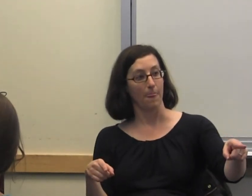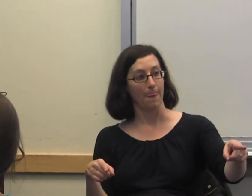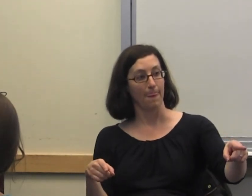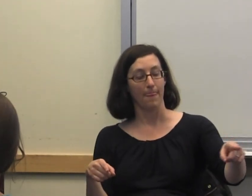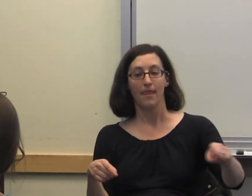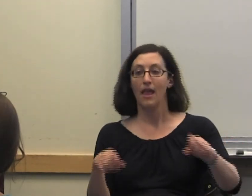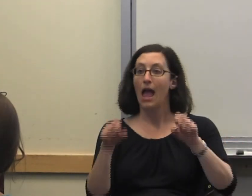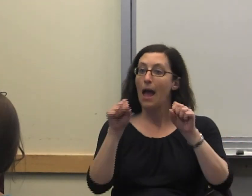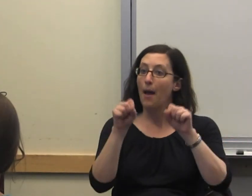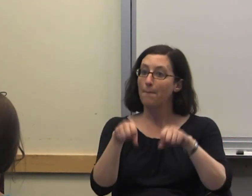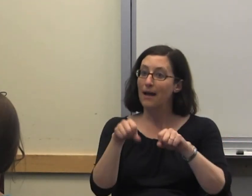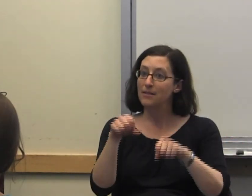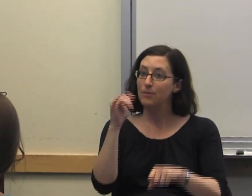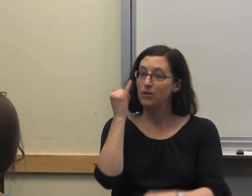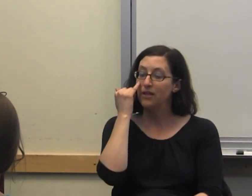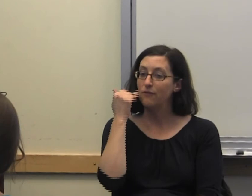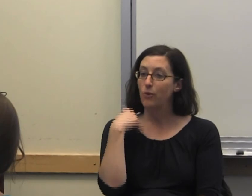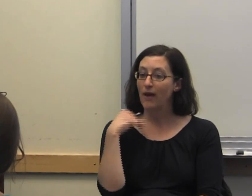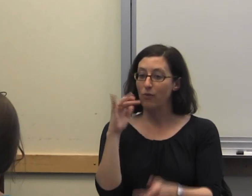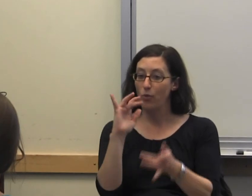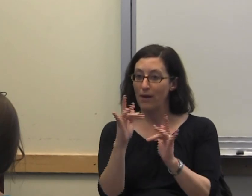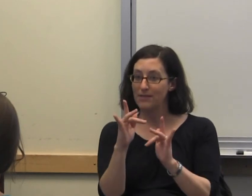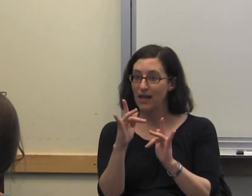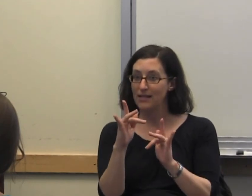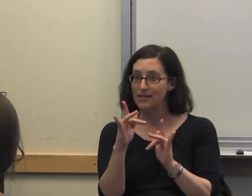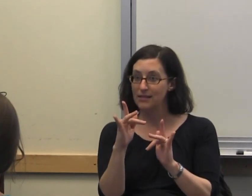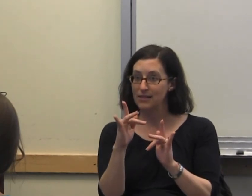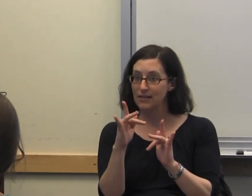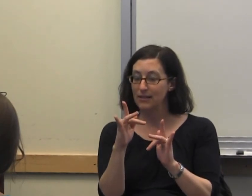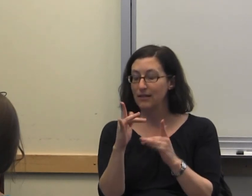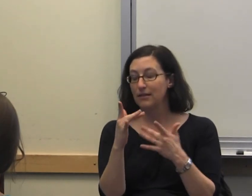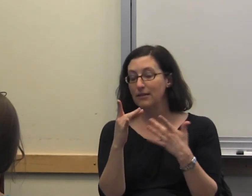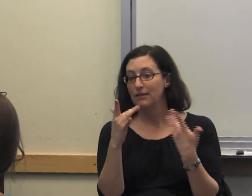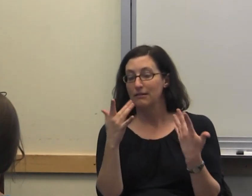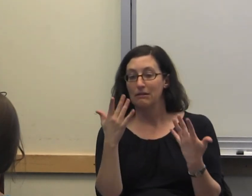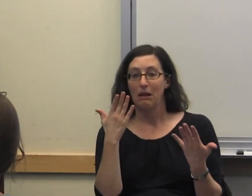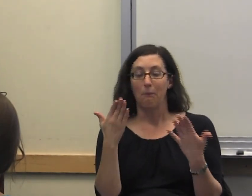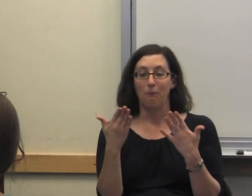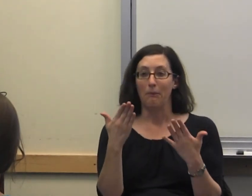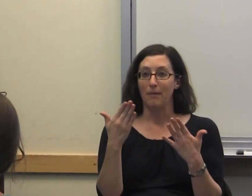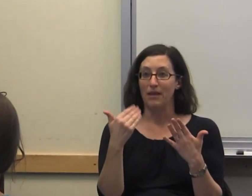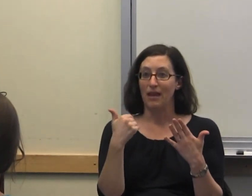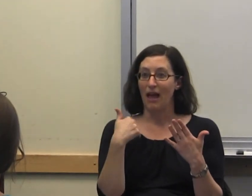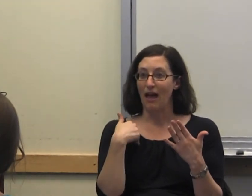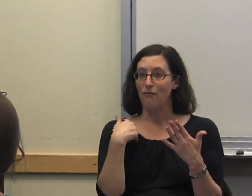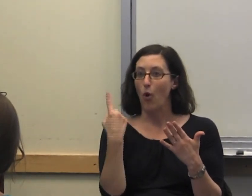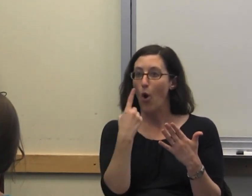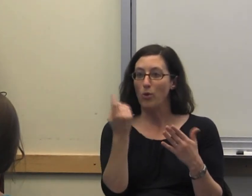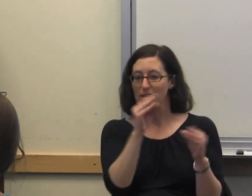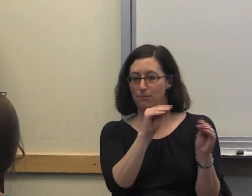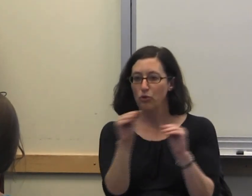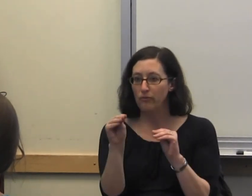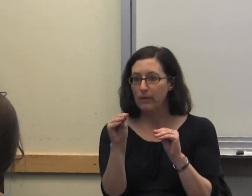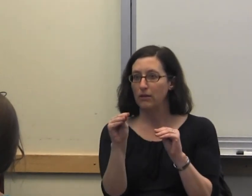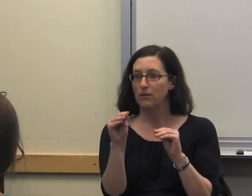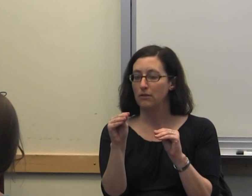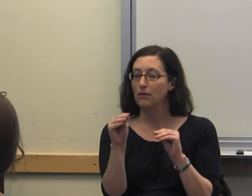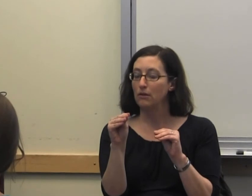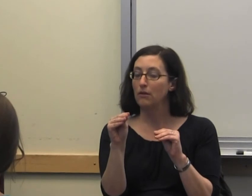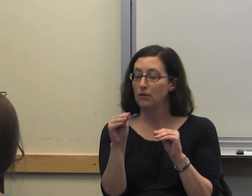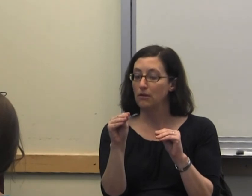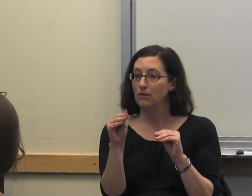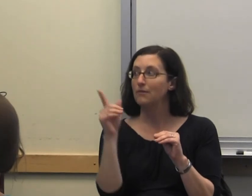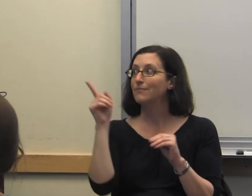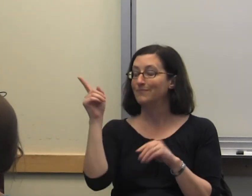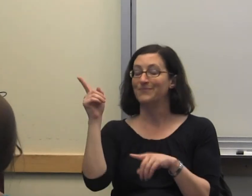you have websites that are either highly graphical, especially ones that have that are constantly in motion? I am really